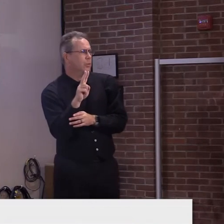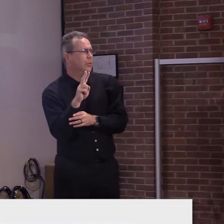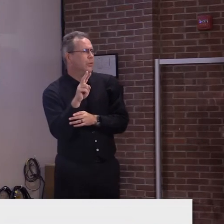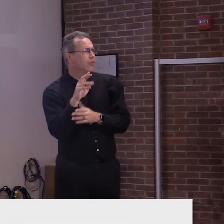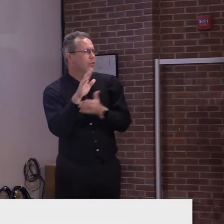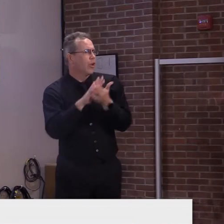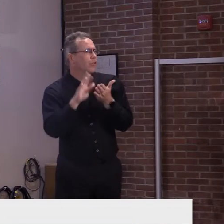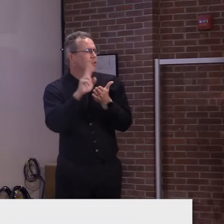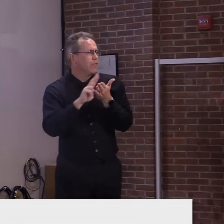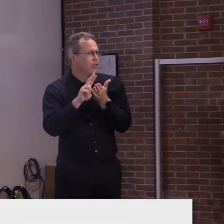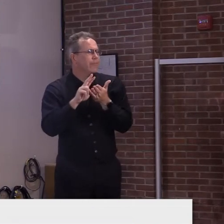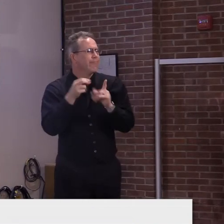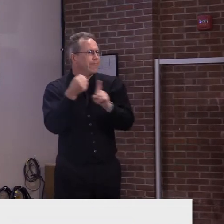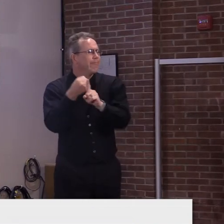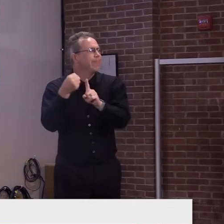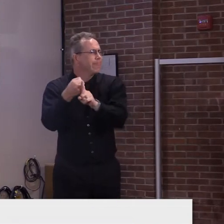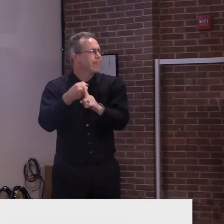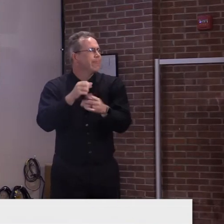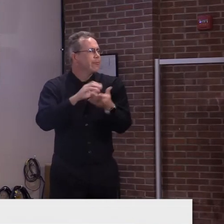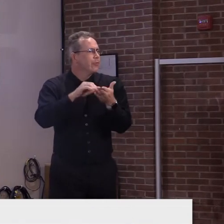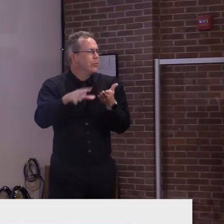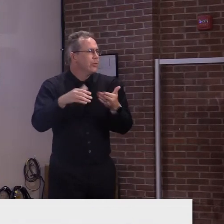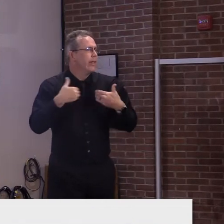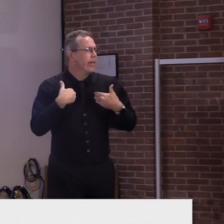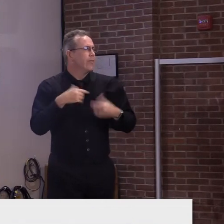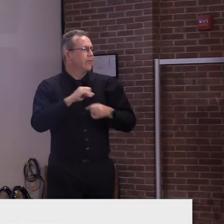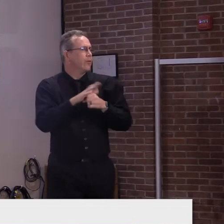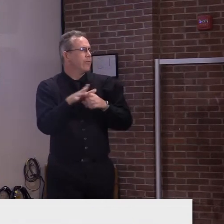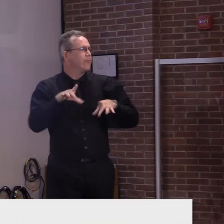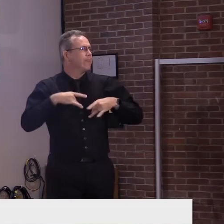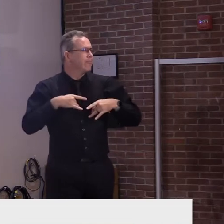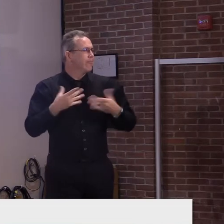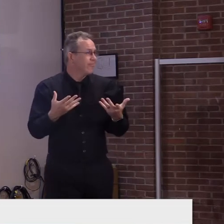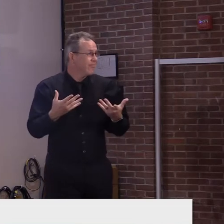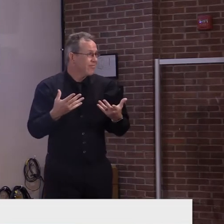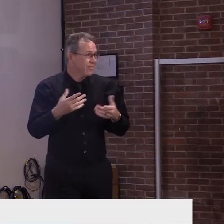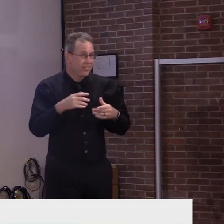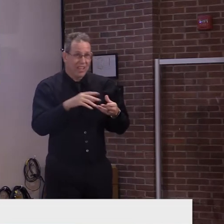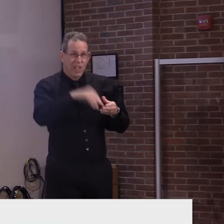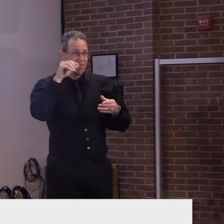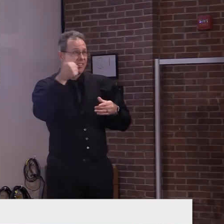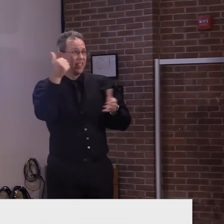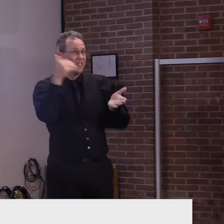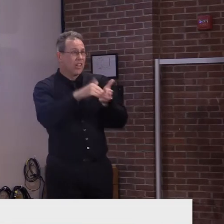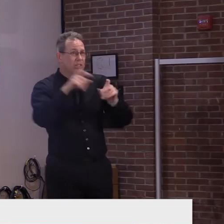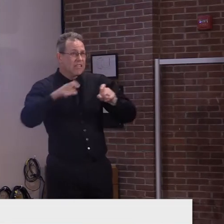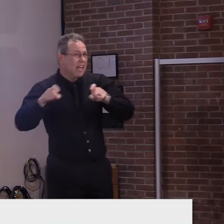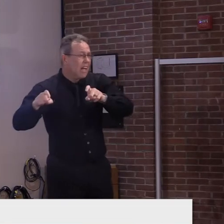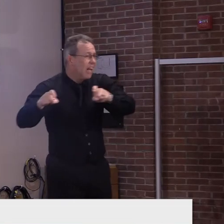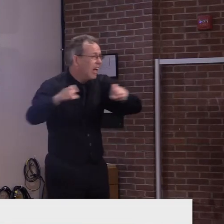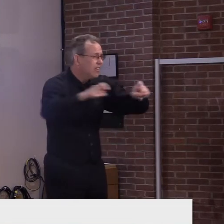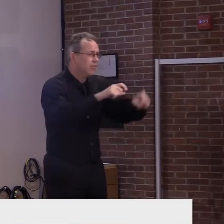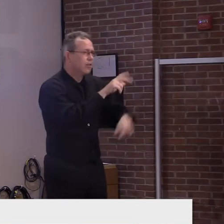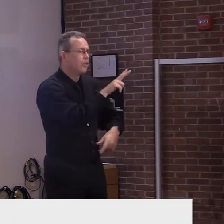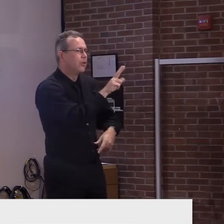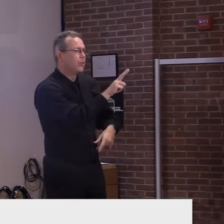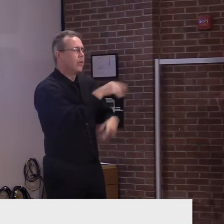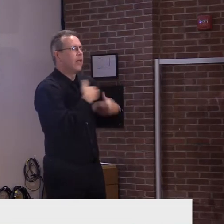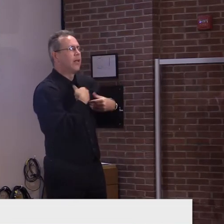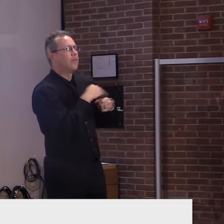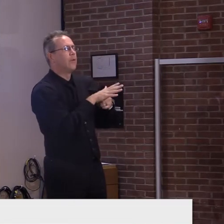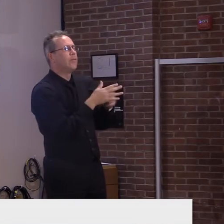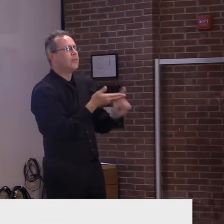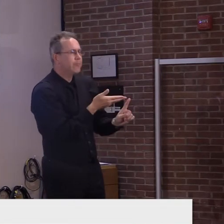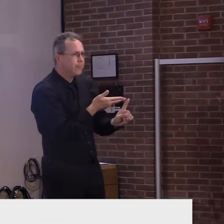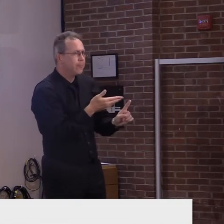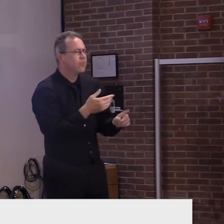about 10,000 tests that have been conducted. Similarly, looking at the long-term care facility update, you can see that there are a few